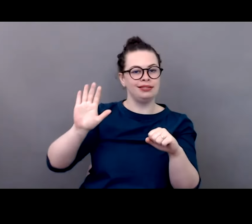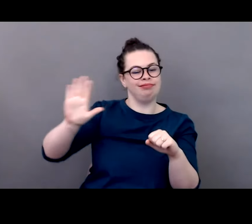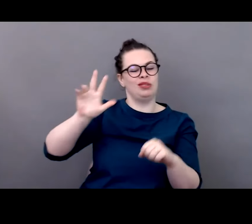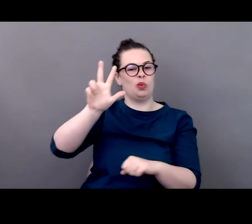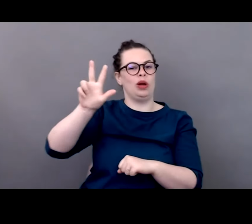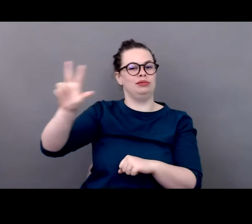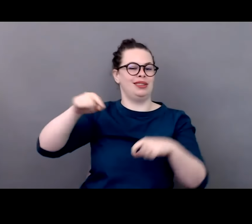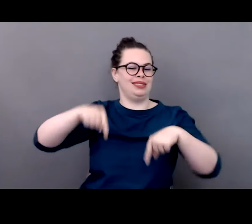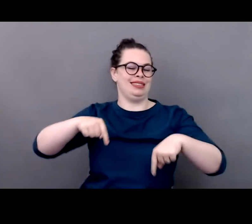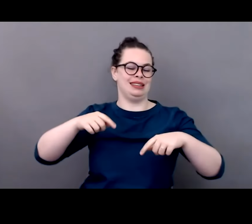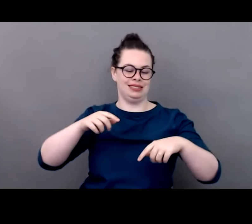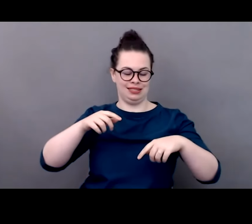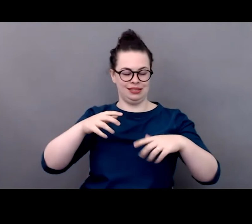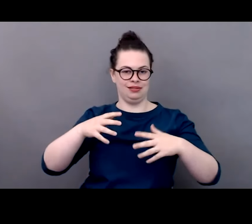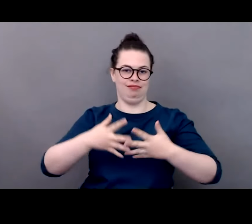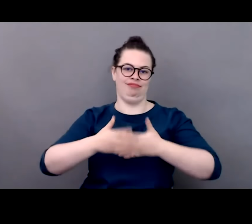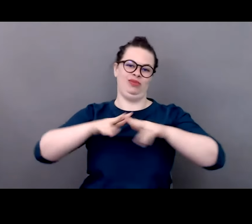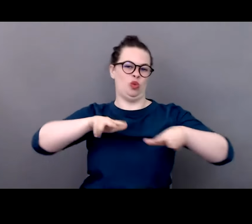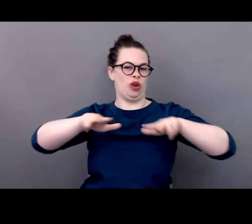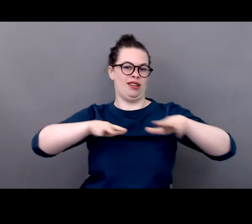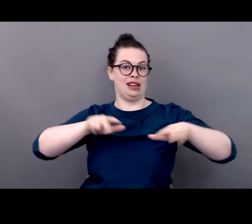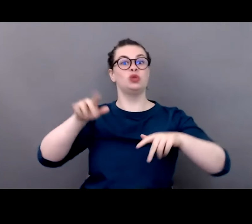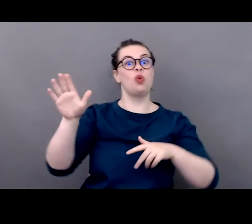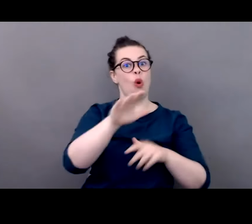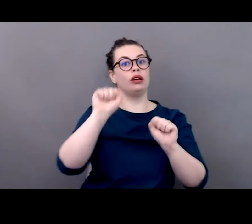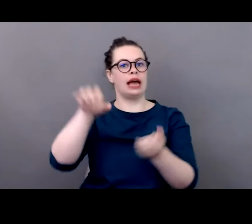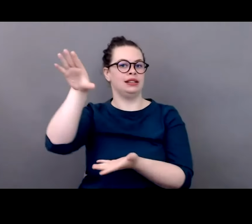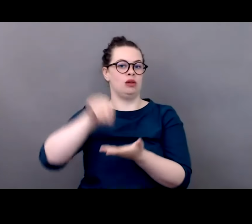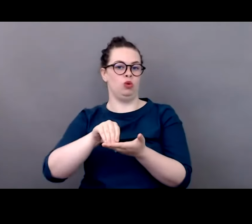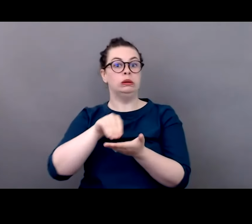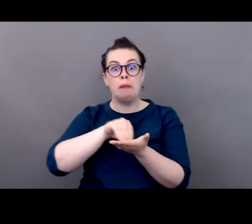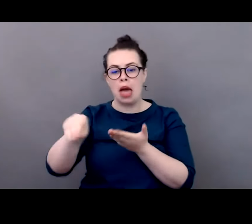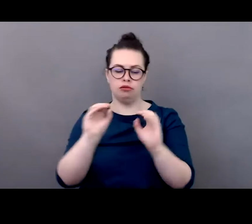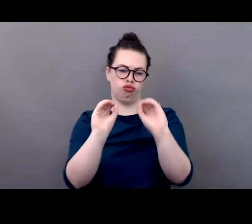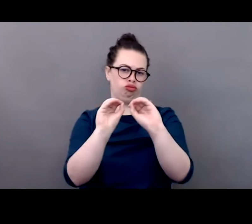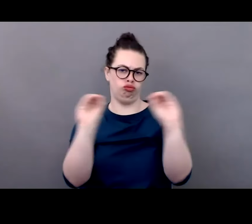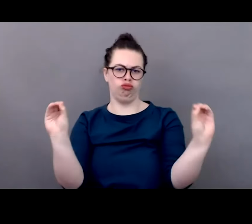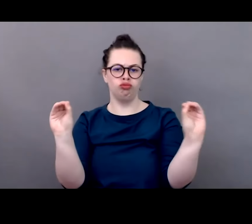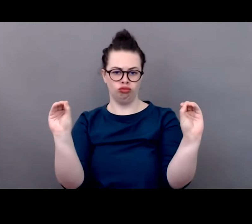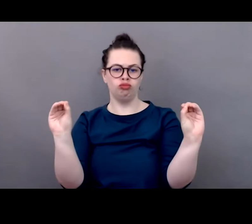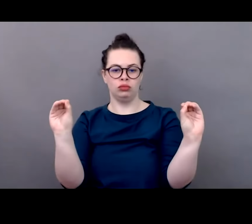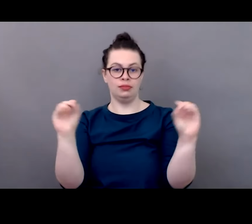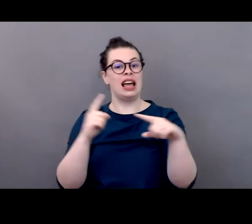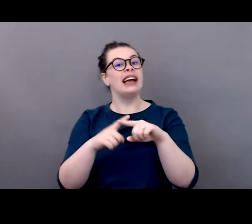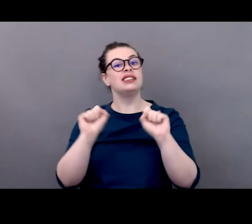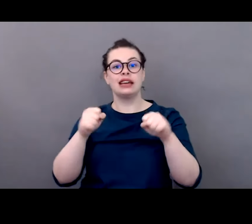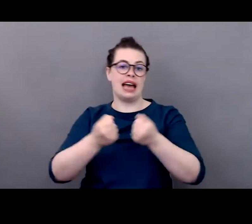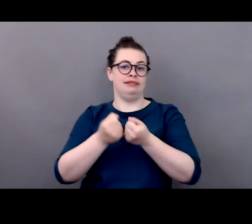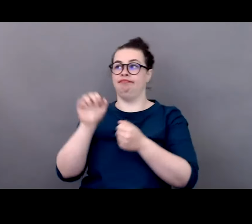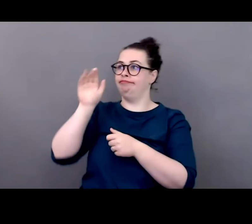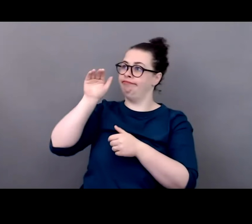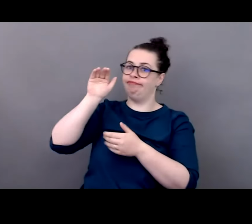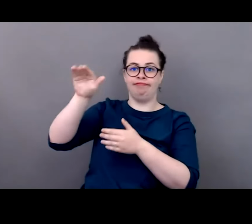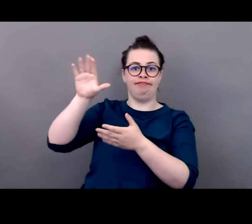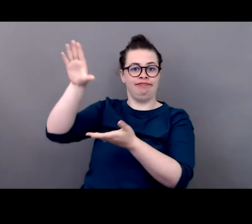that everyone can download it. It is free, freely available, and it was done